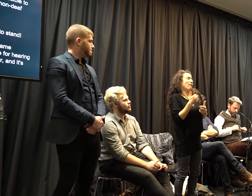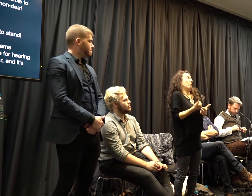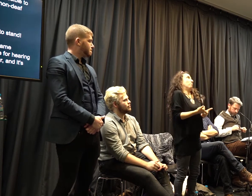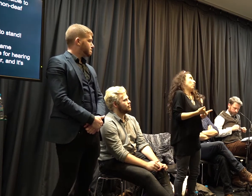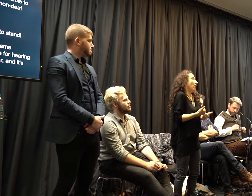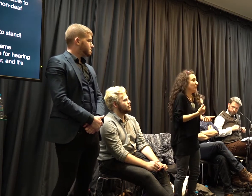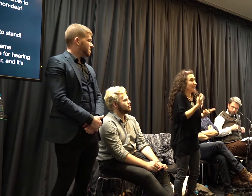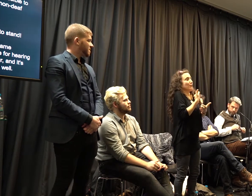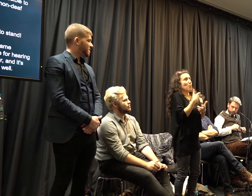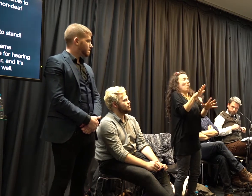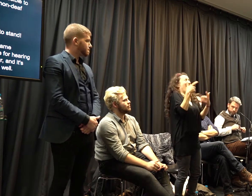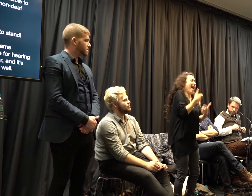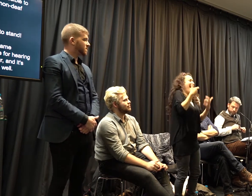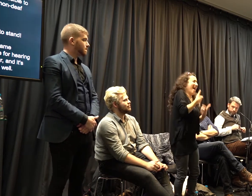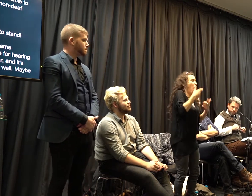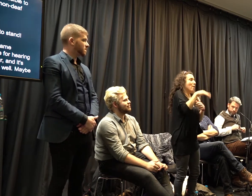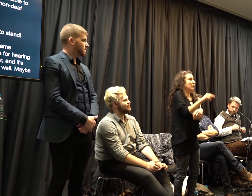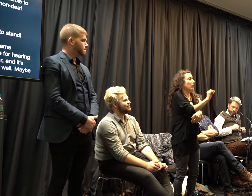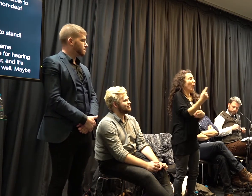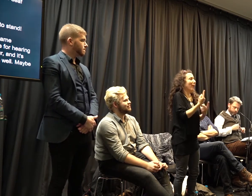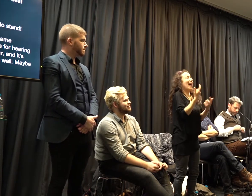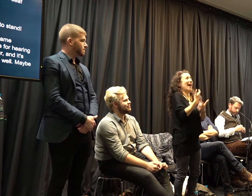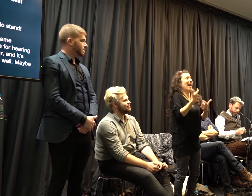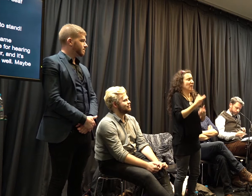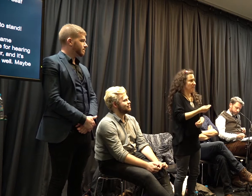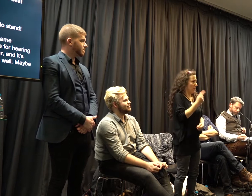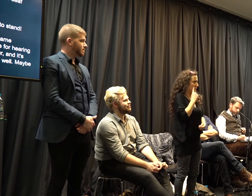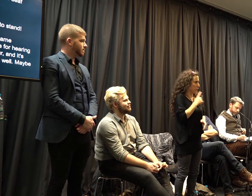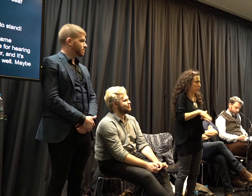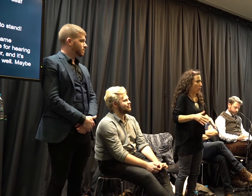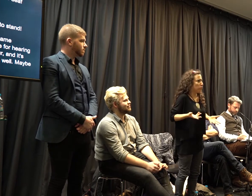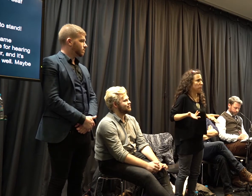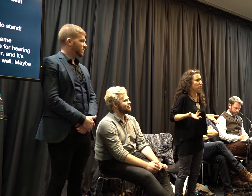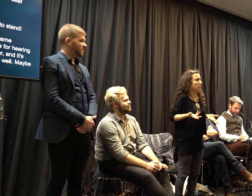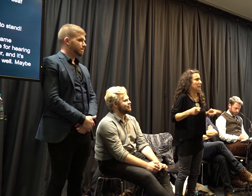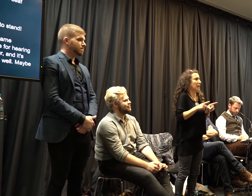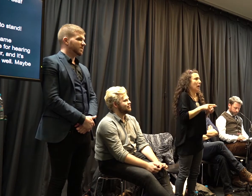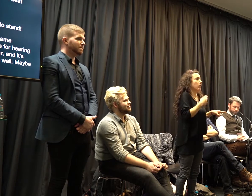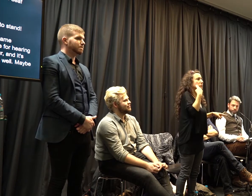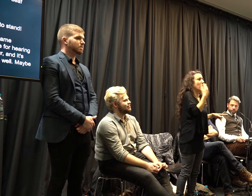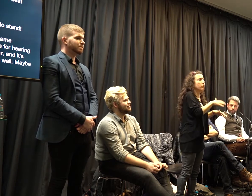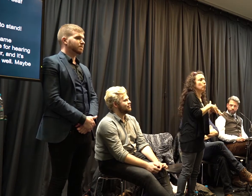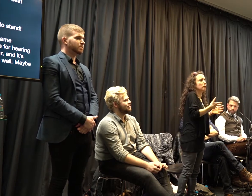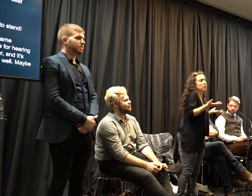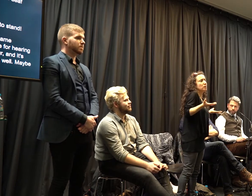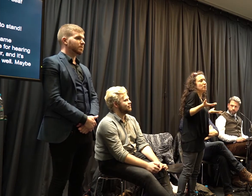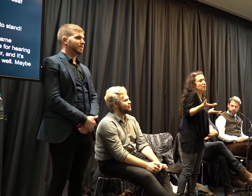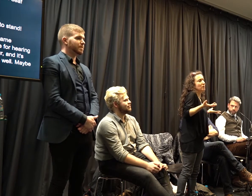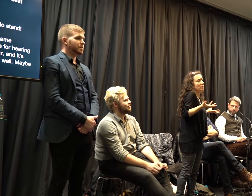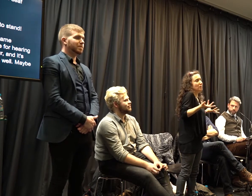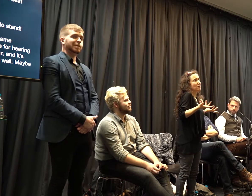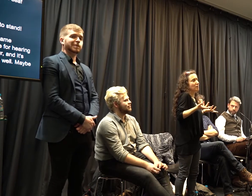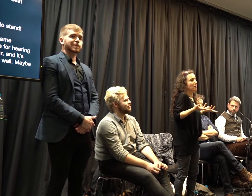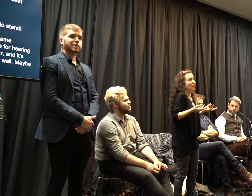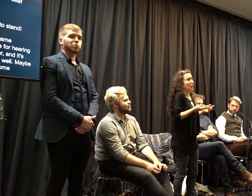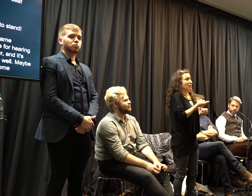well. Maybe hearing people have brilliant sense of humour to laugh over the tiniest thing, and some patrons don't, and it's